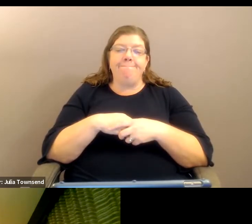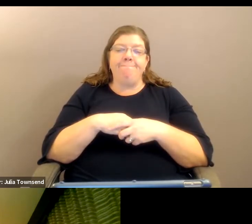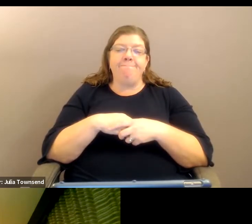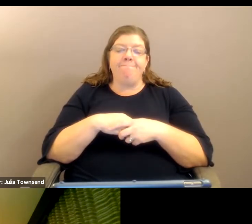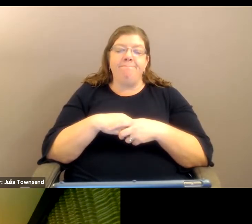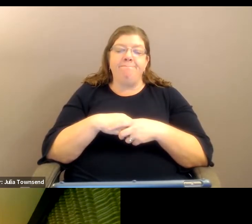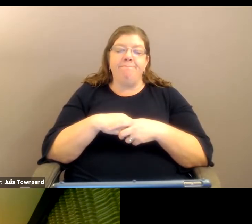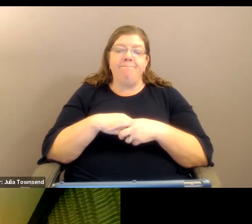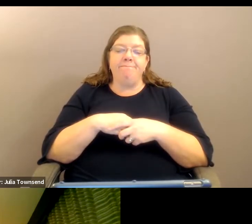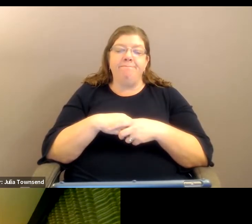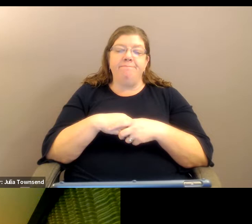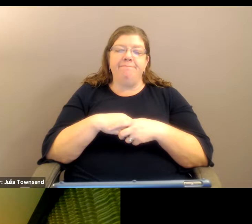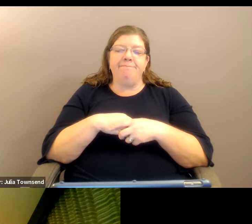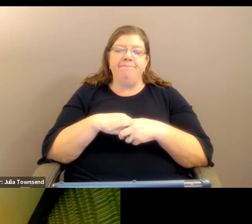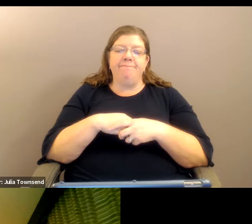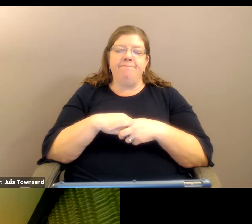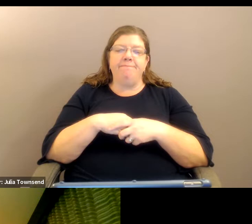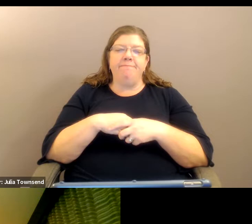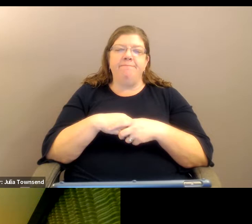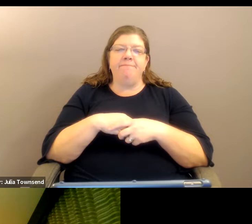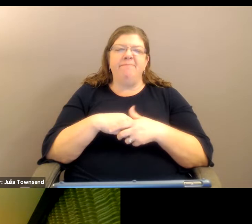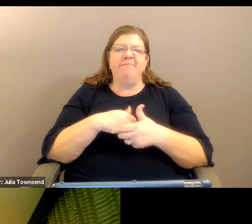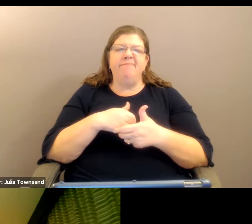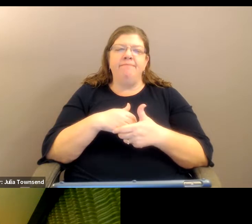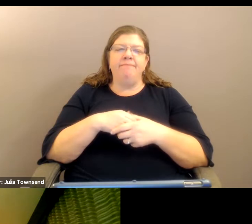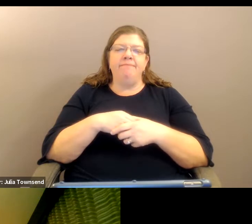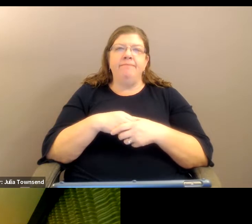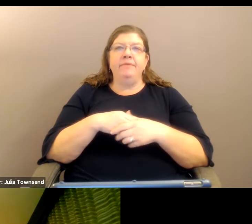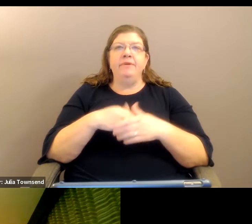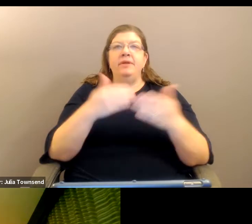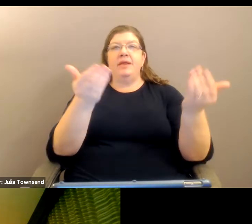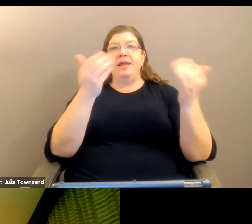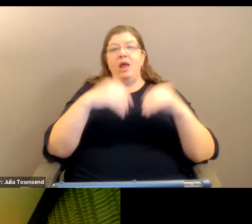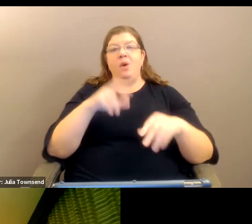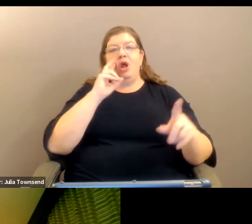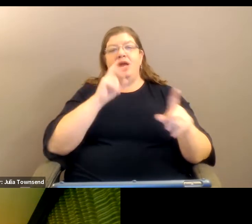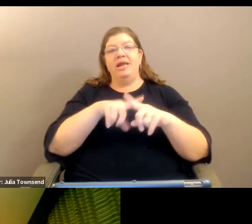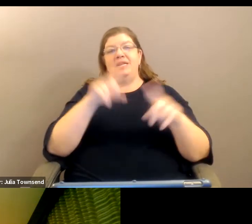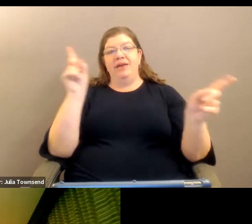And then if we progress to the next slide, we looked at a different